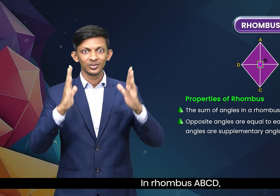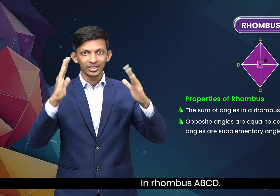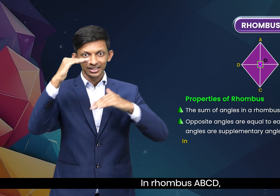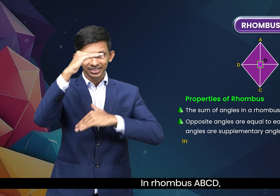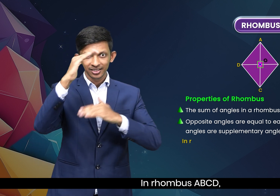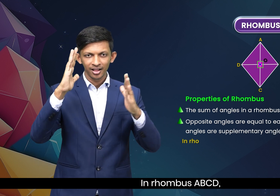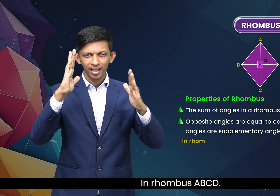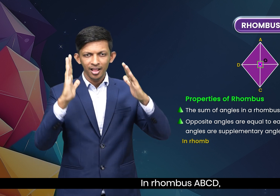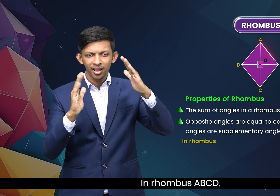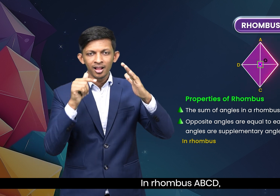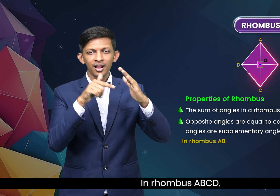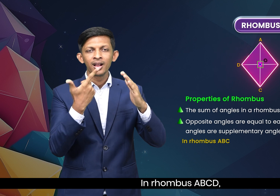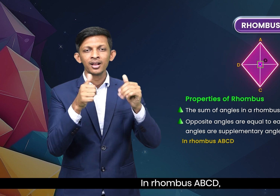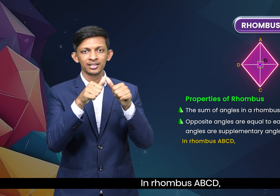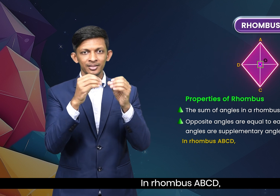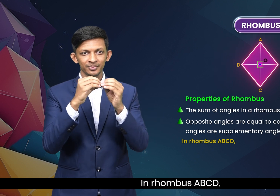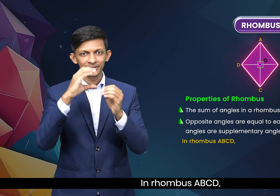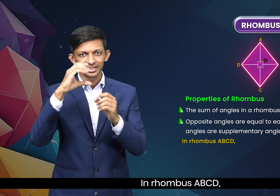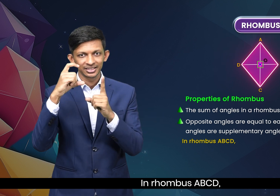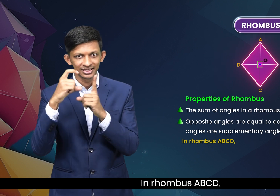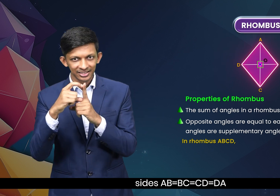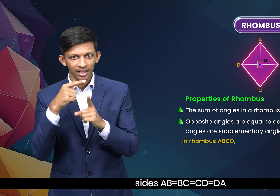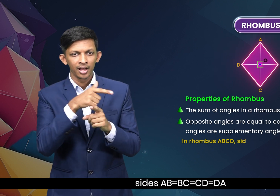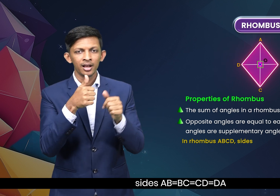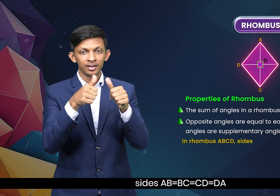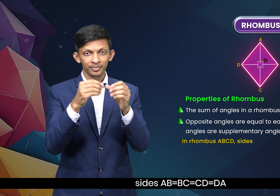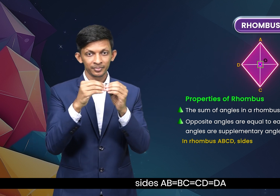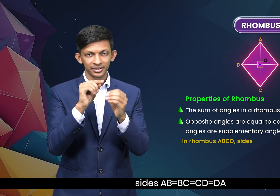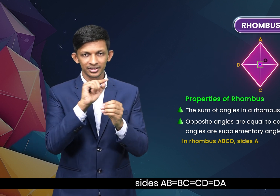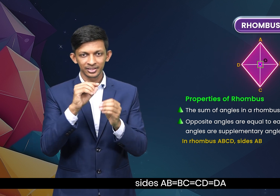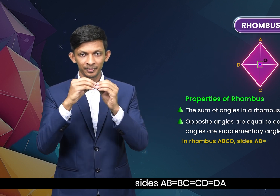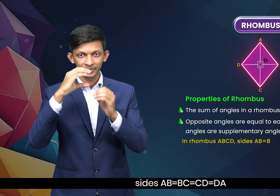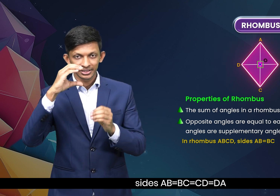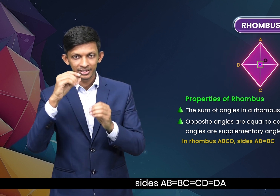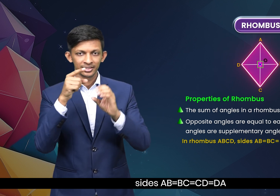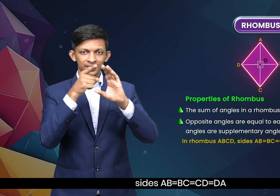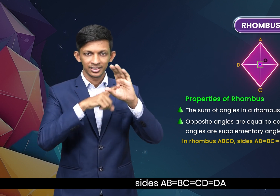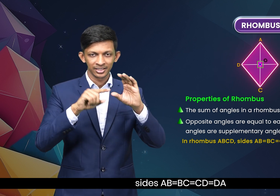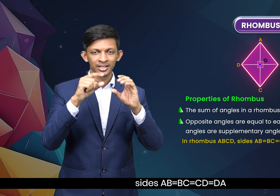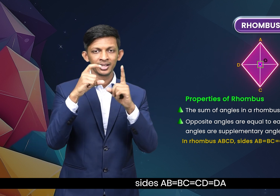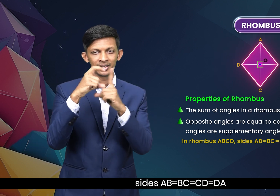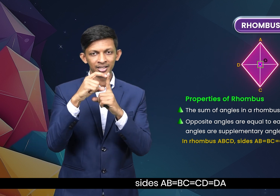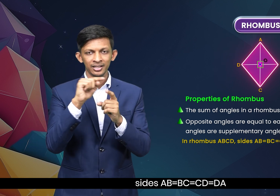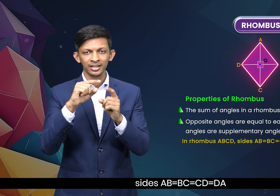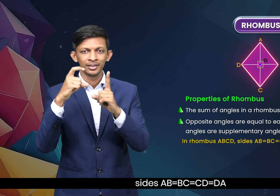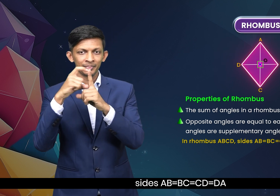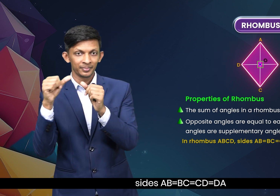In rhombus ABCD, sides AB is equal to BC is equal to CD is equal